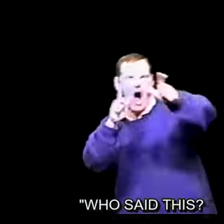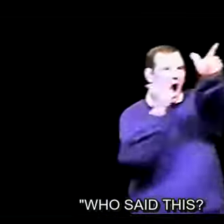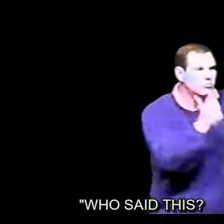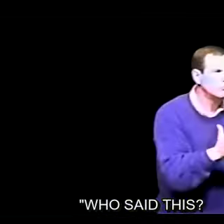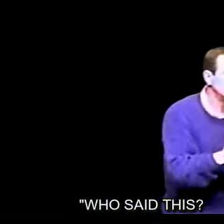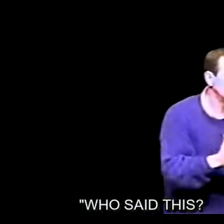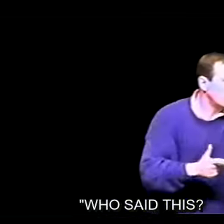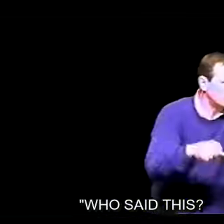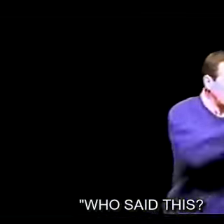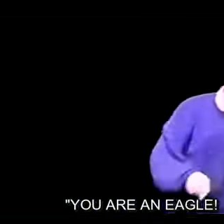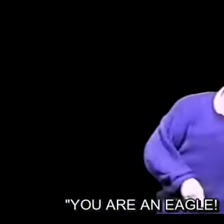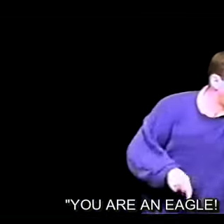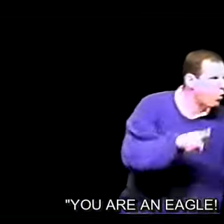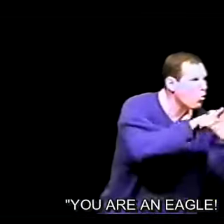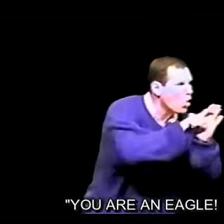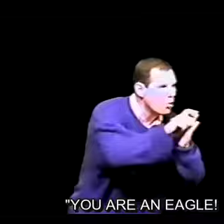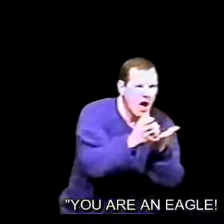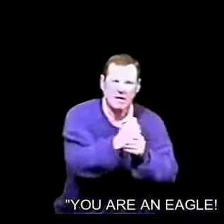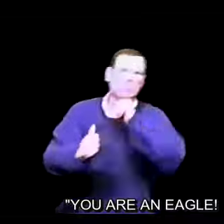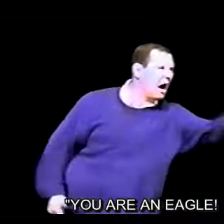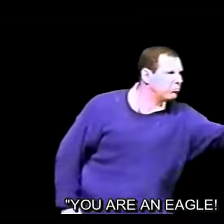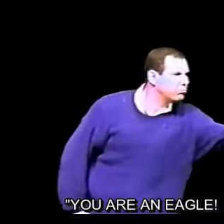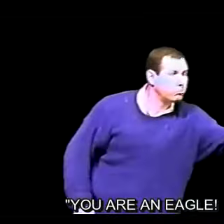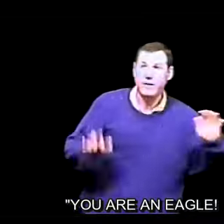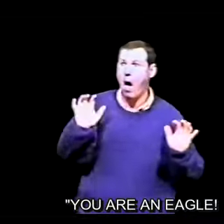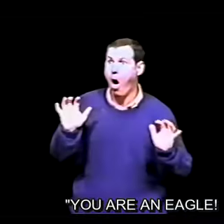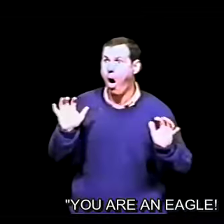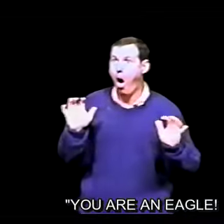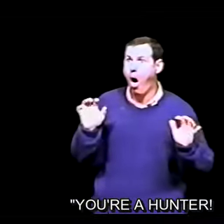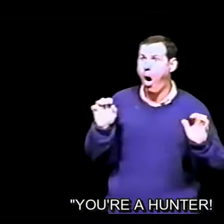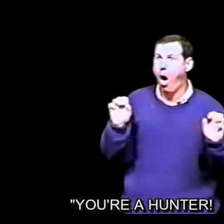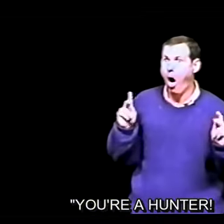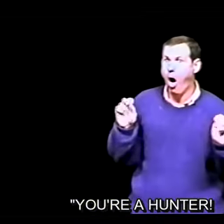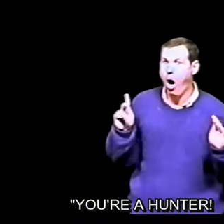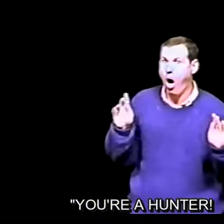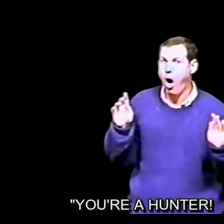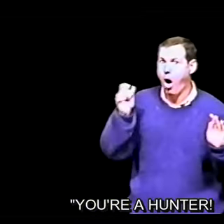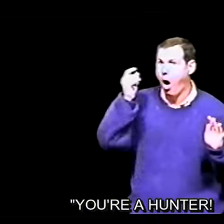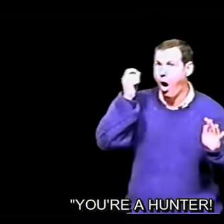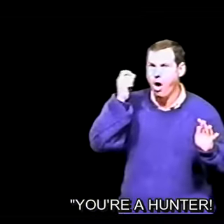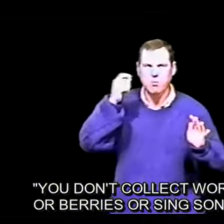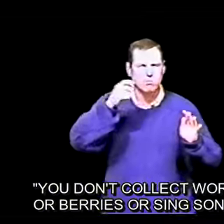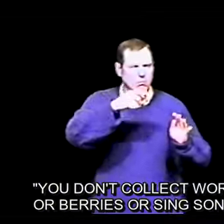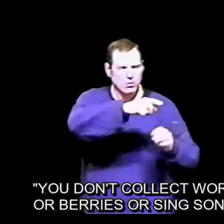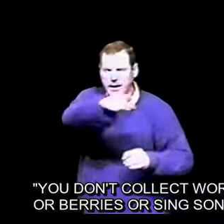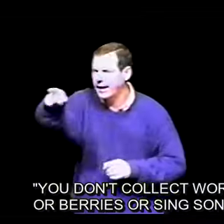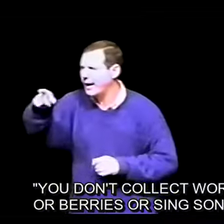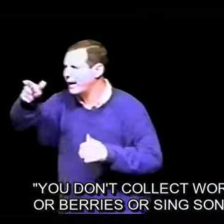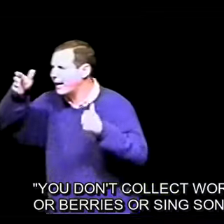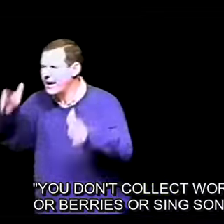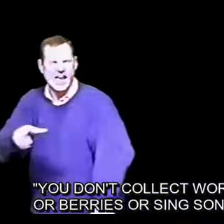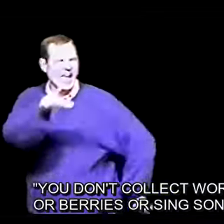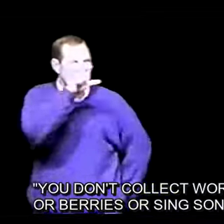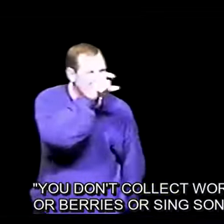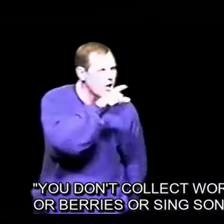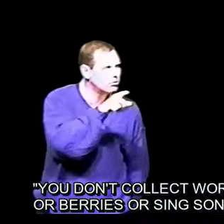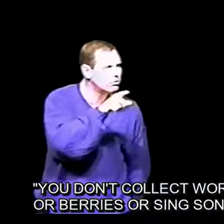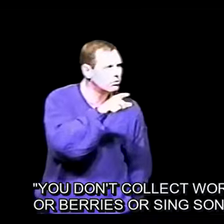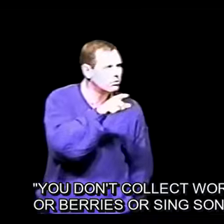this? You are an eagle. You're a hunter. You don't collect worms or berries